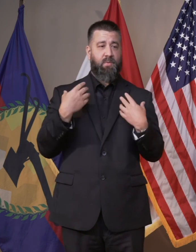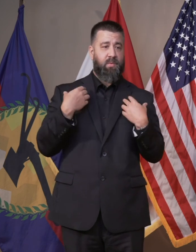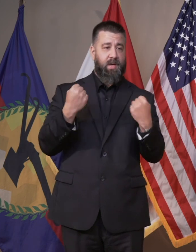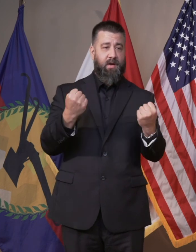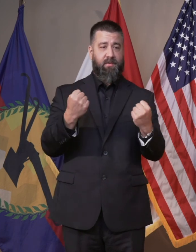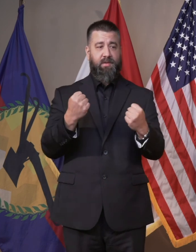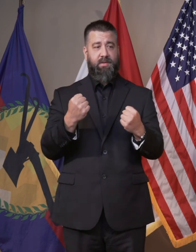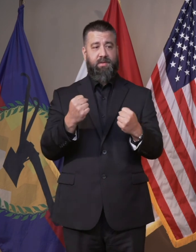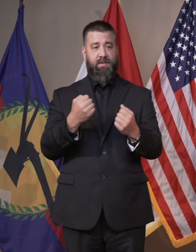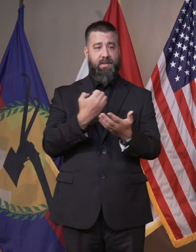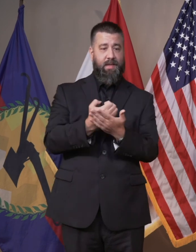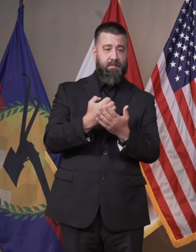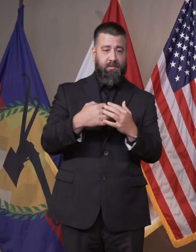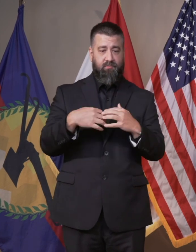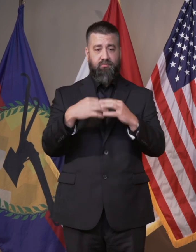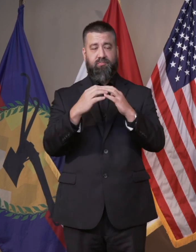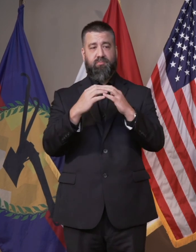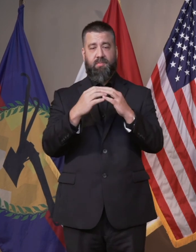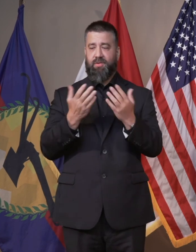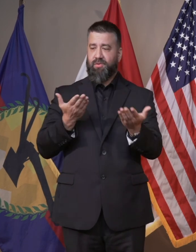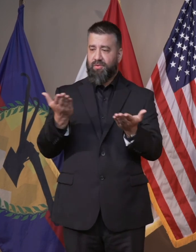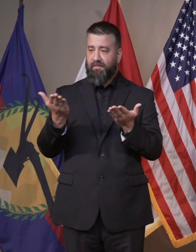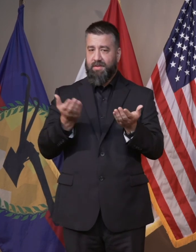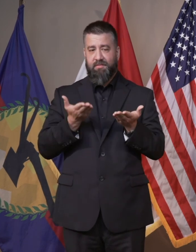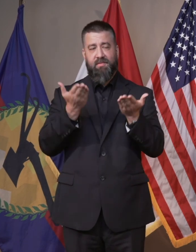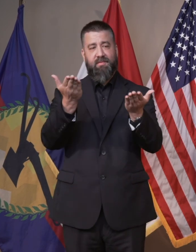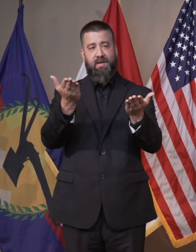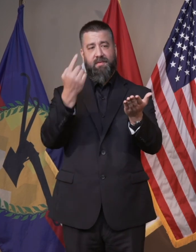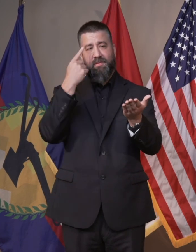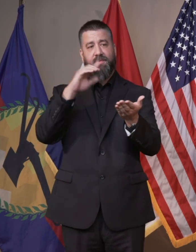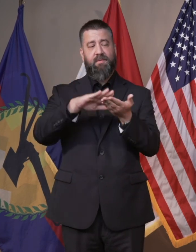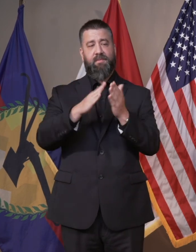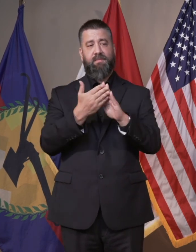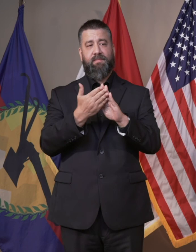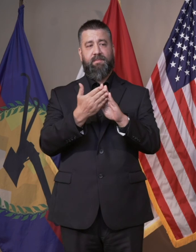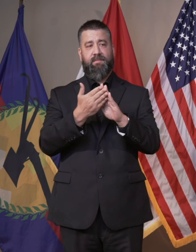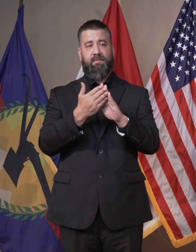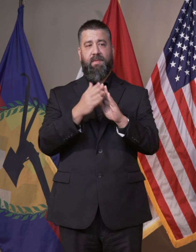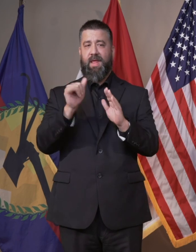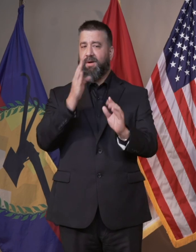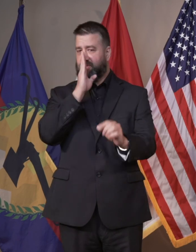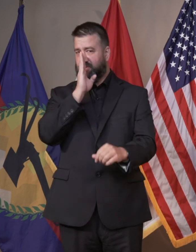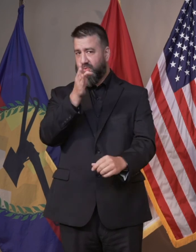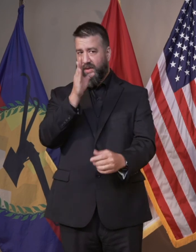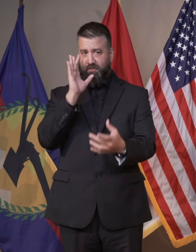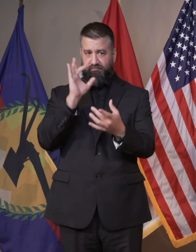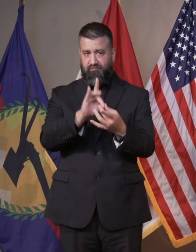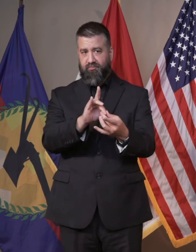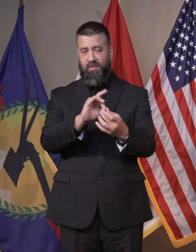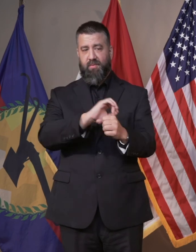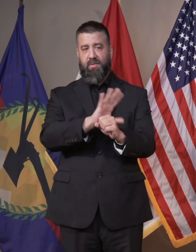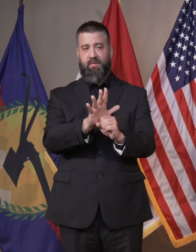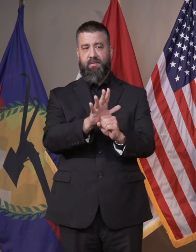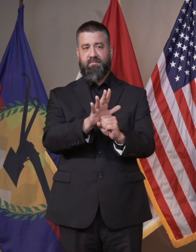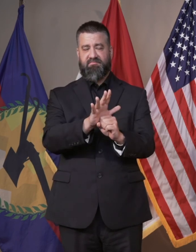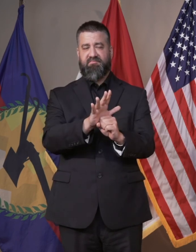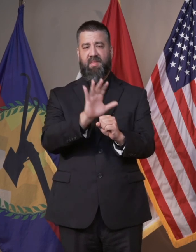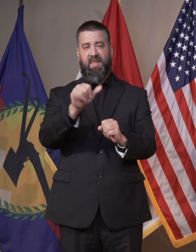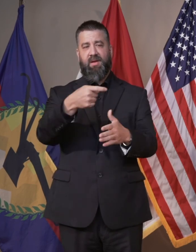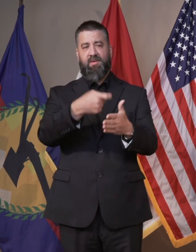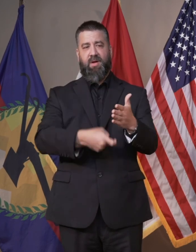recovery efforts, services they provided to their communities that are directly related to COVID-19, then those costs would be